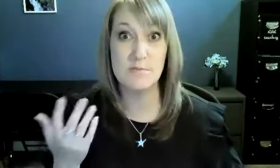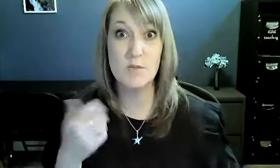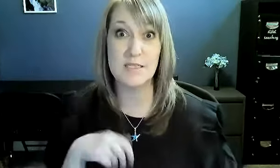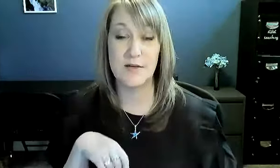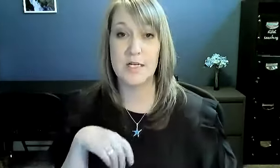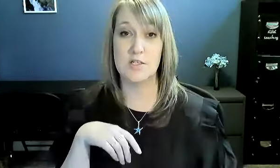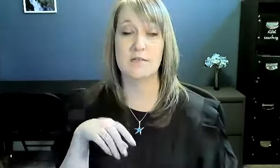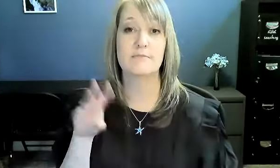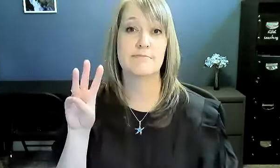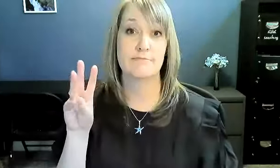Midwest variation.